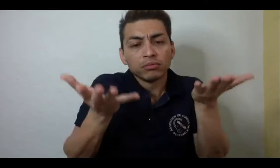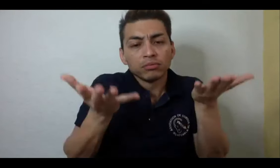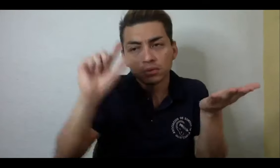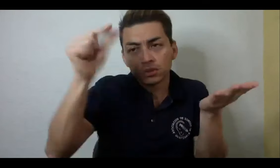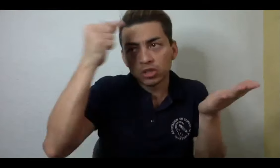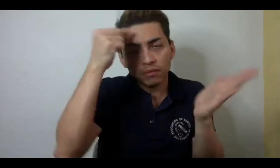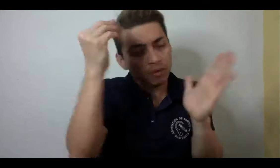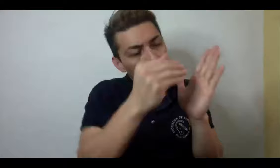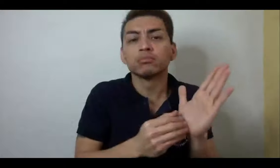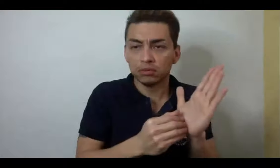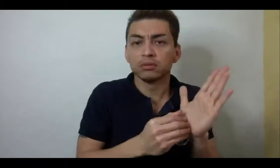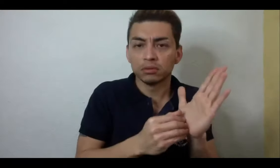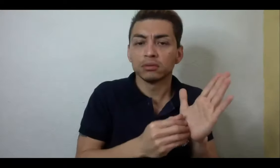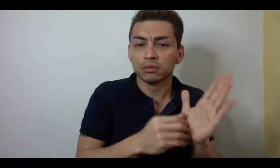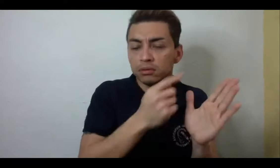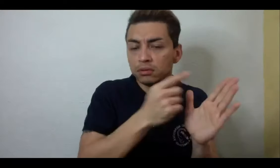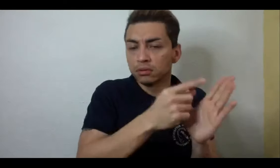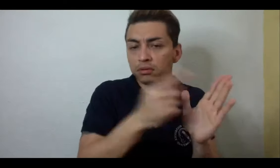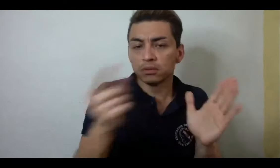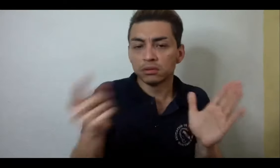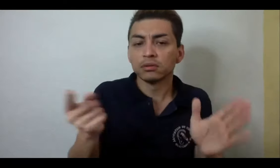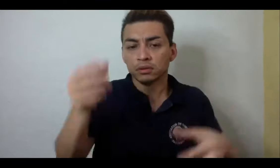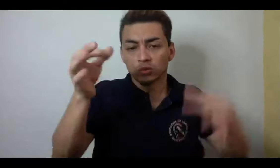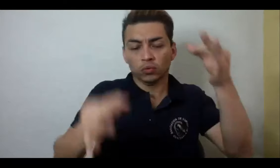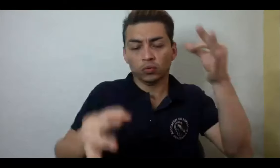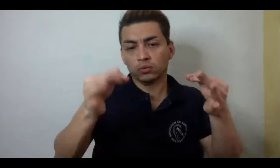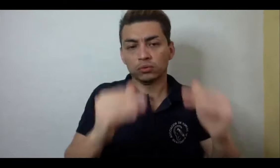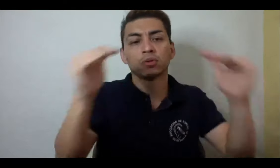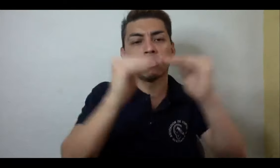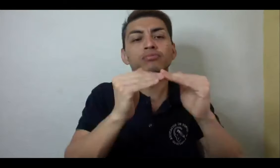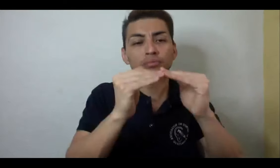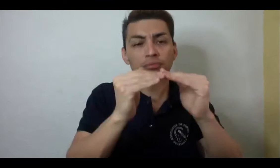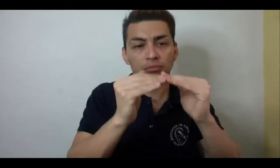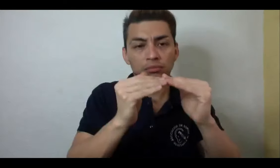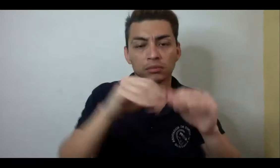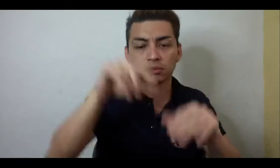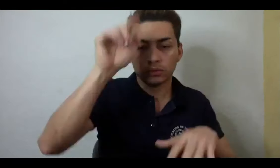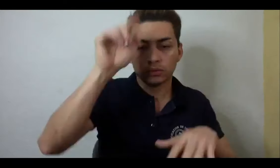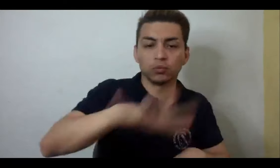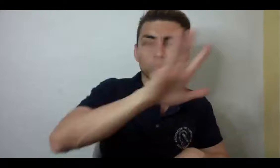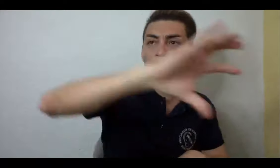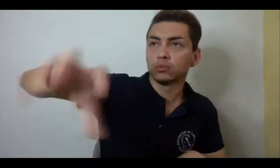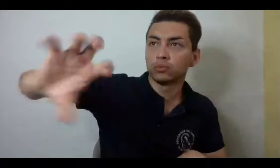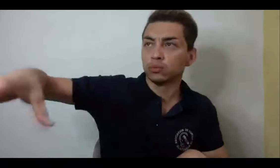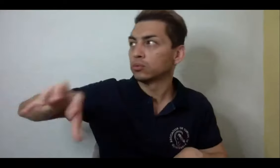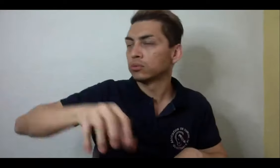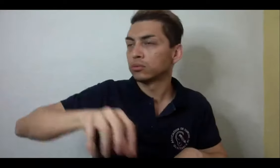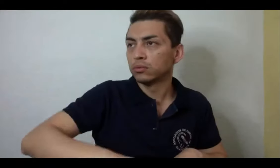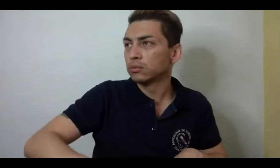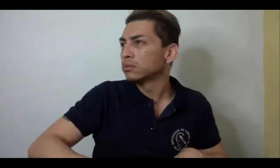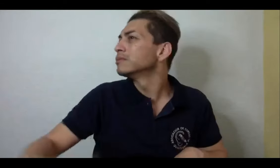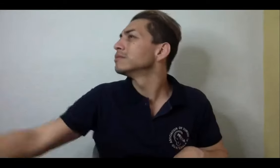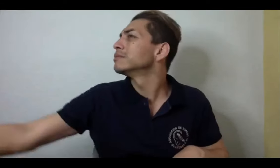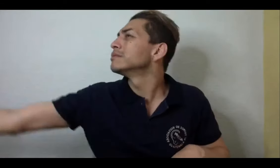the principles of social justice in the region. Our core objective is to support all those working on